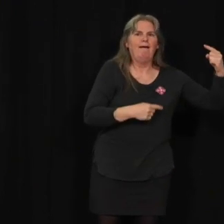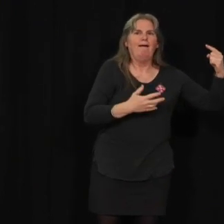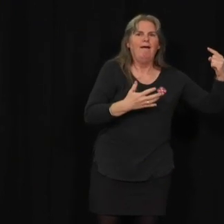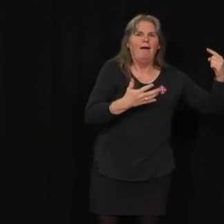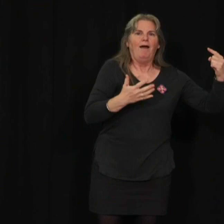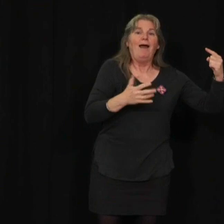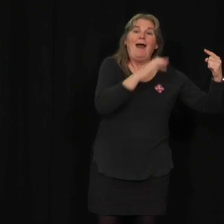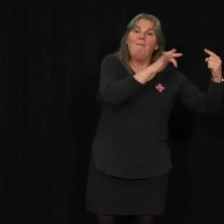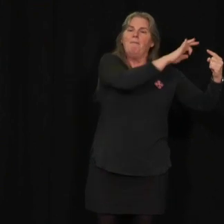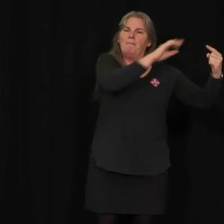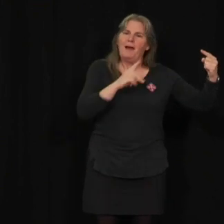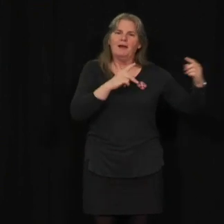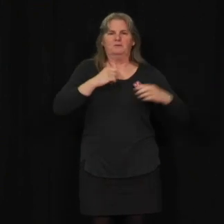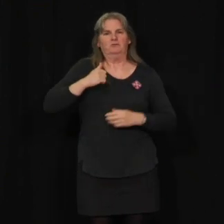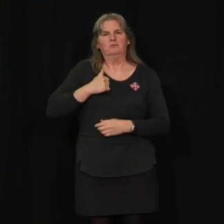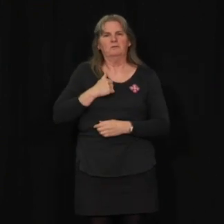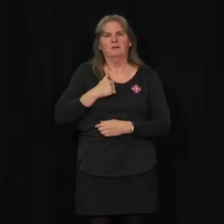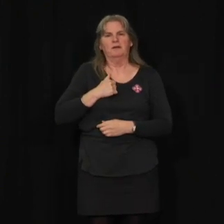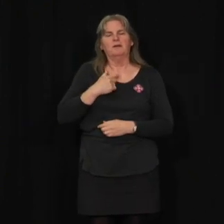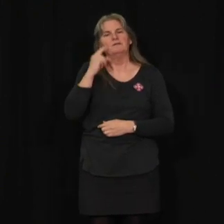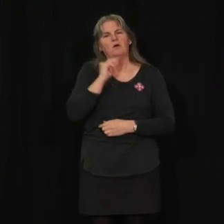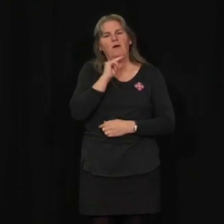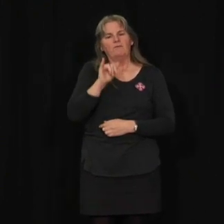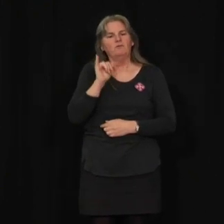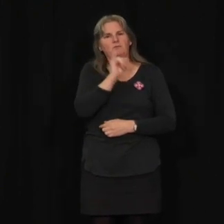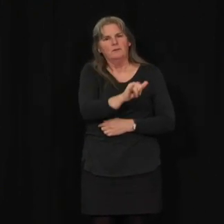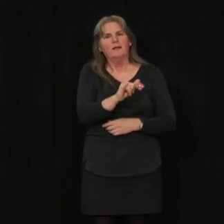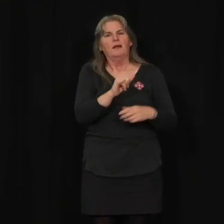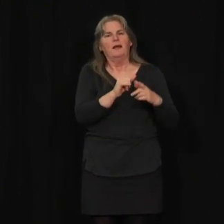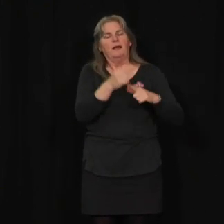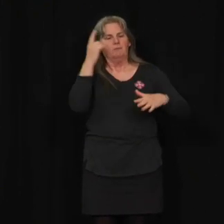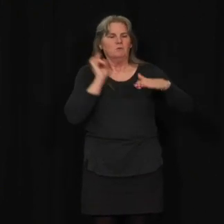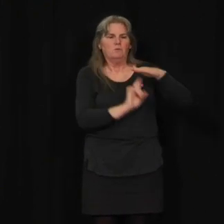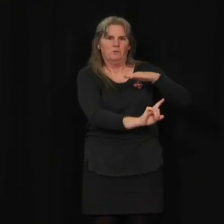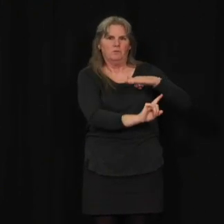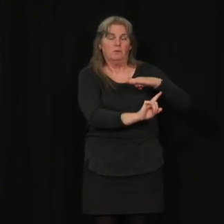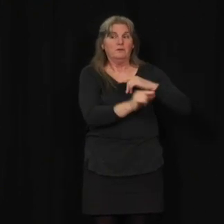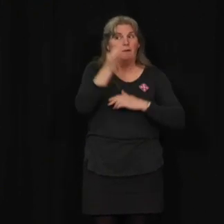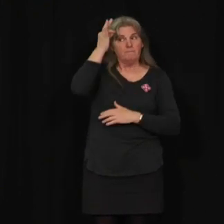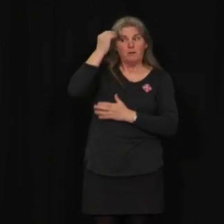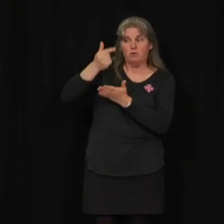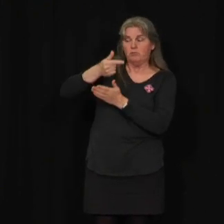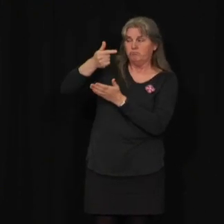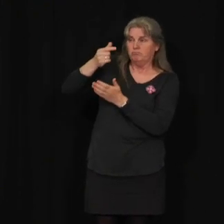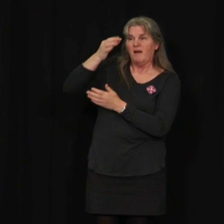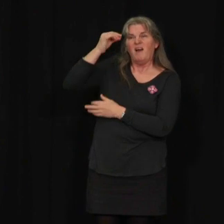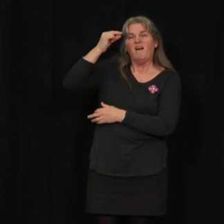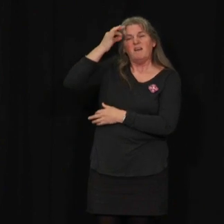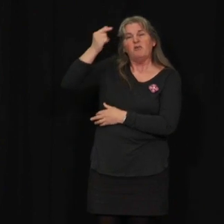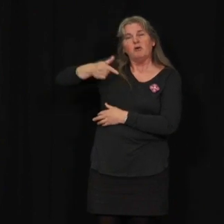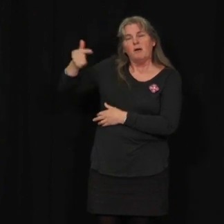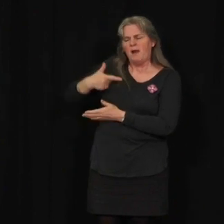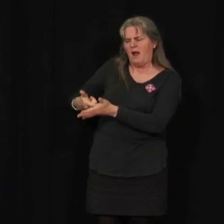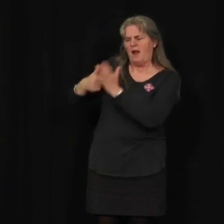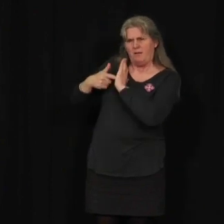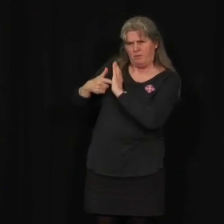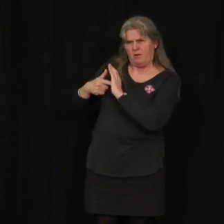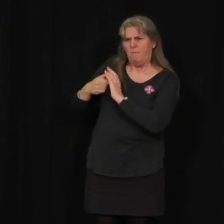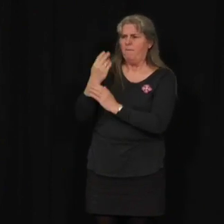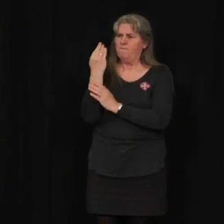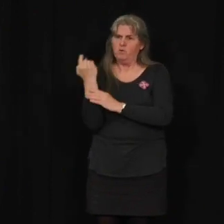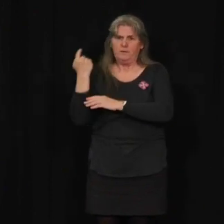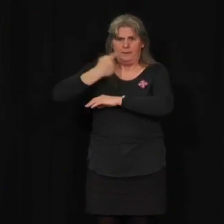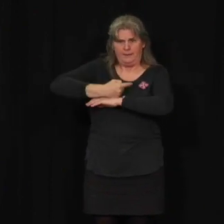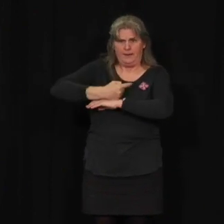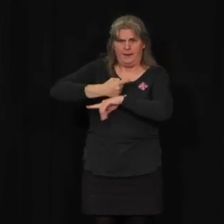in Canada, they will be under federal quarantine. But whatever the federal requirements, they will still be required to self-isolate